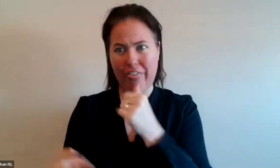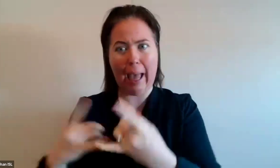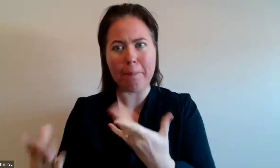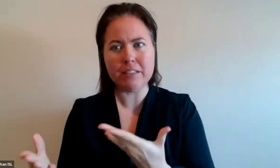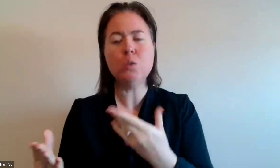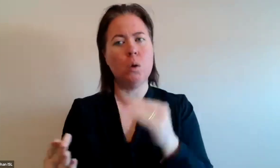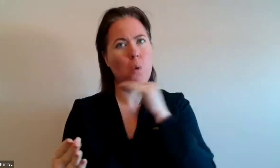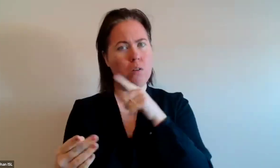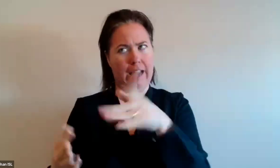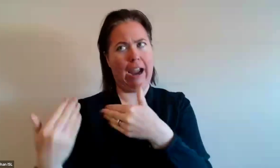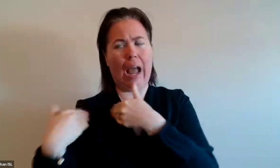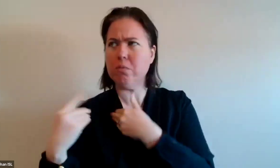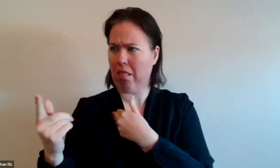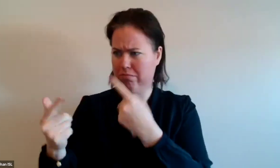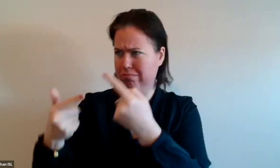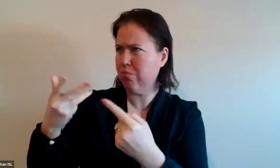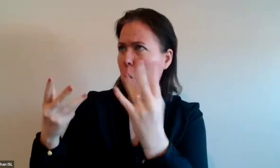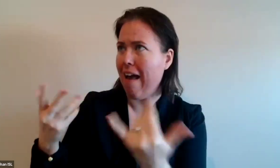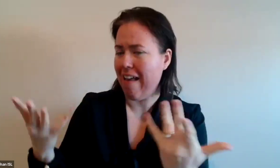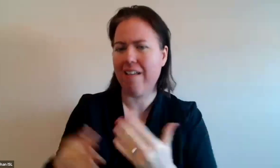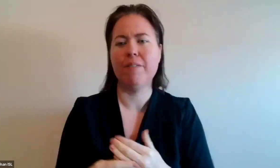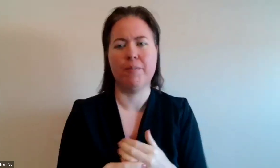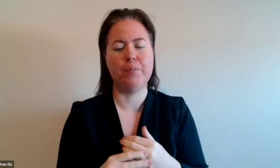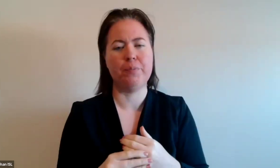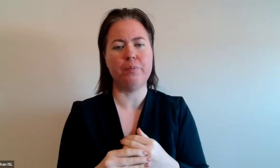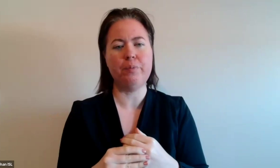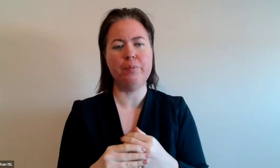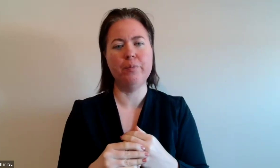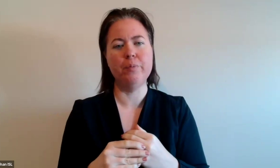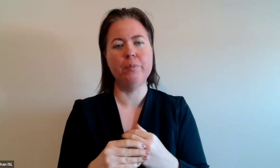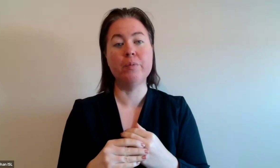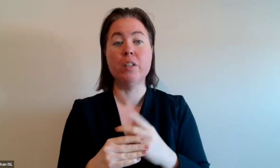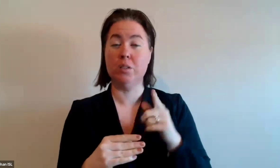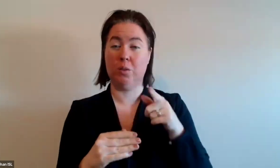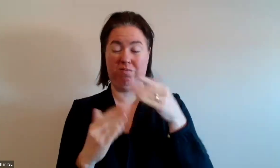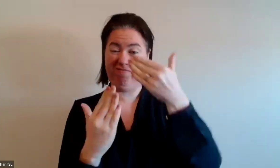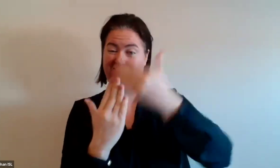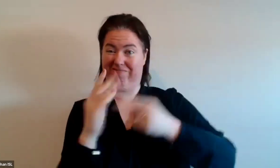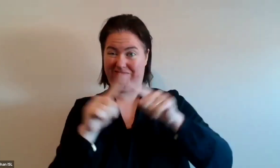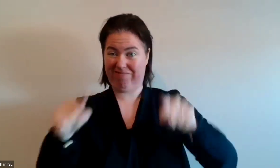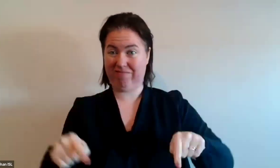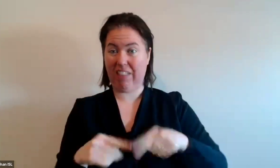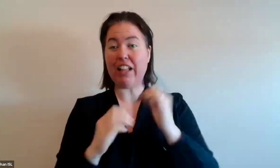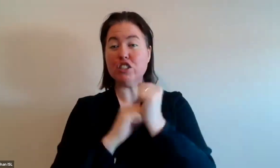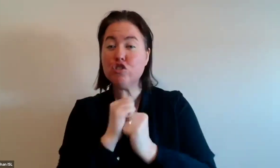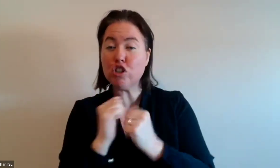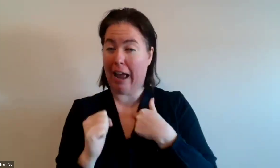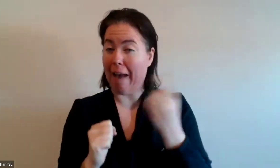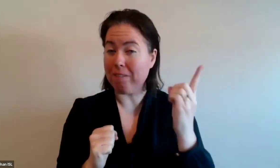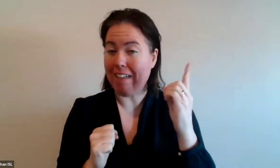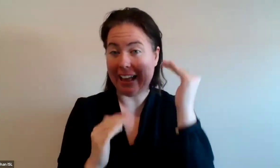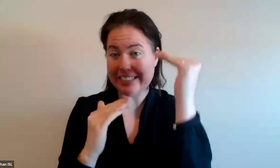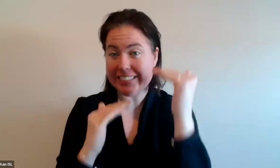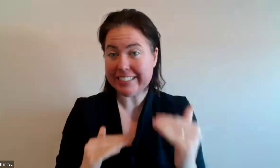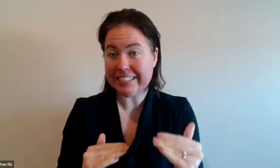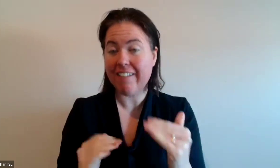held accountable for that. So that's the kind of structure and approach that I would advise if you're planning